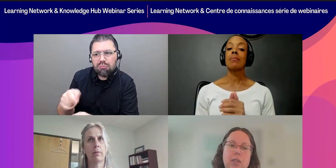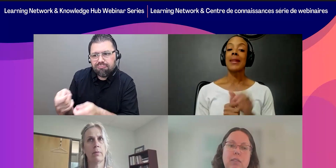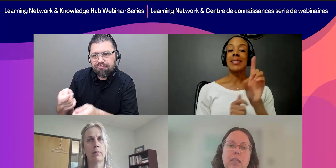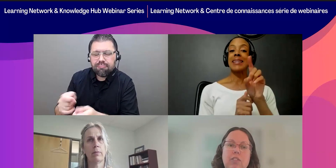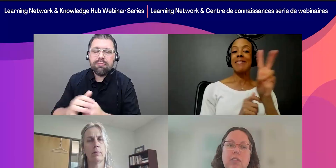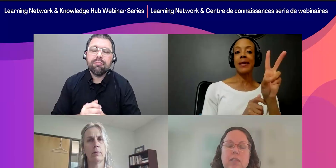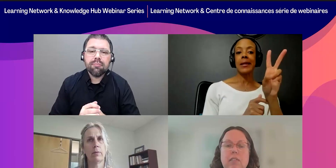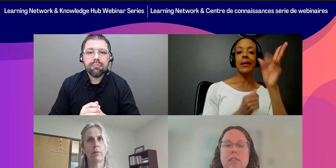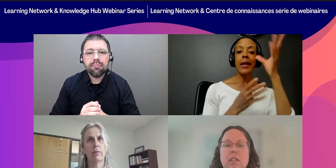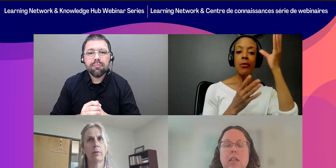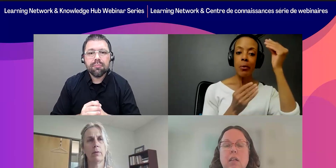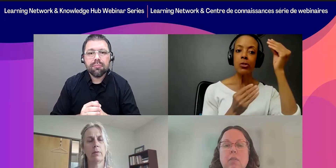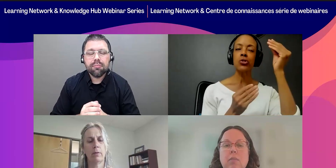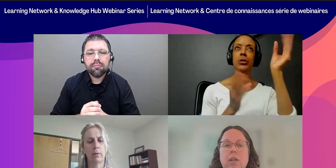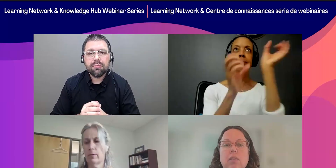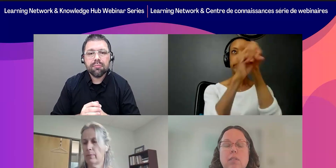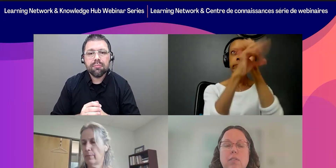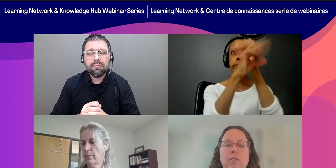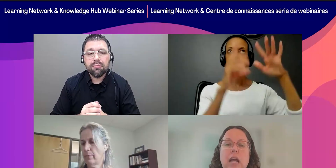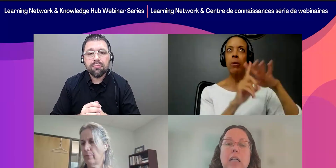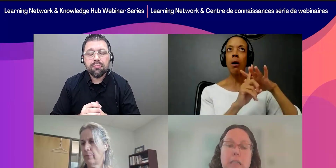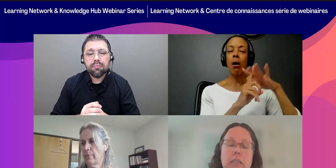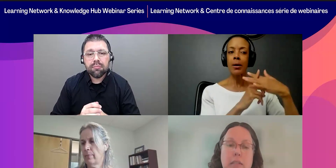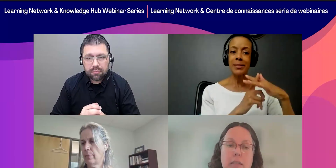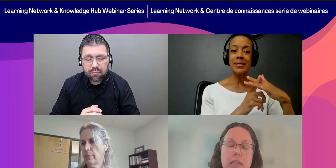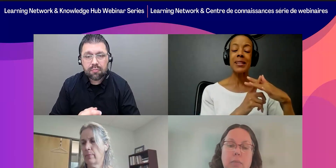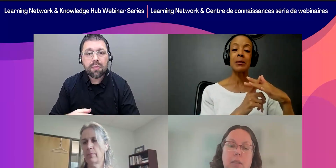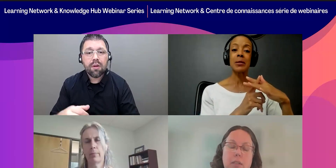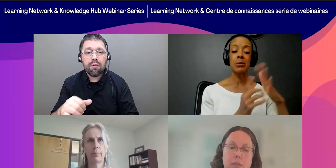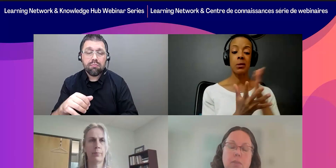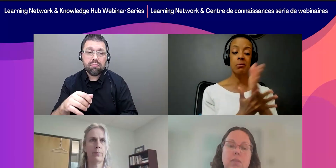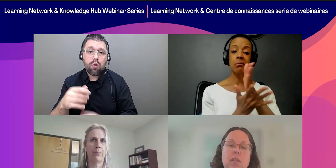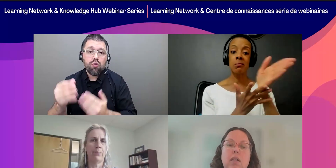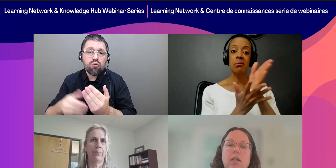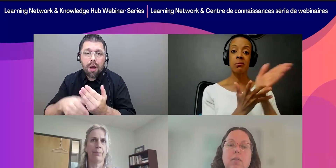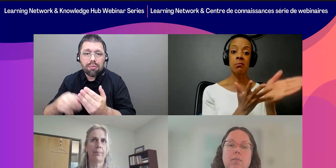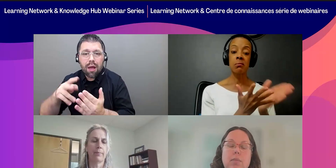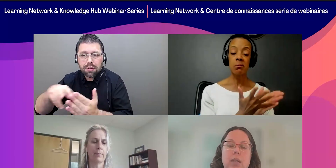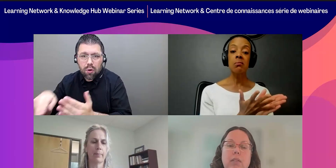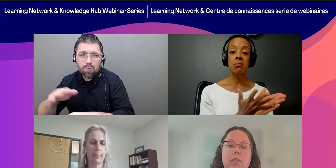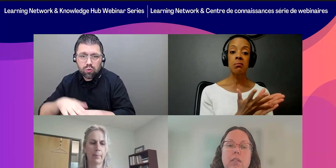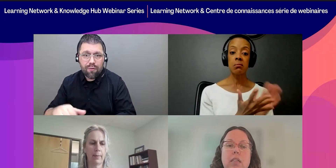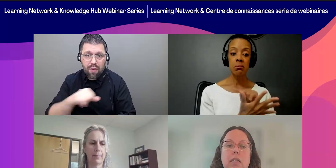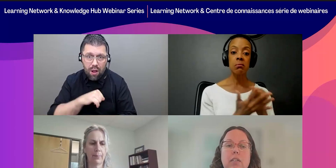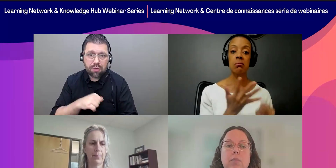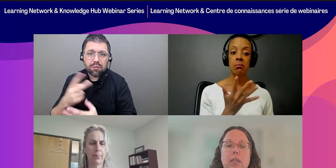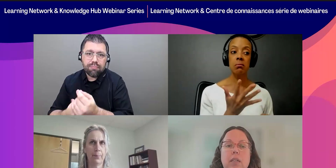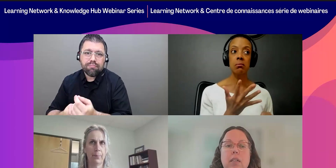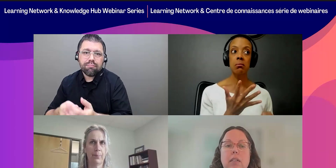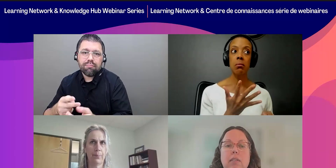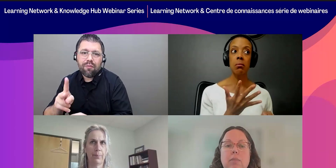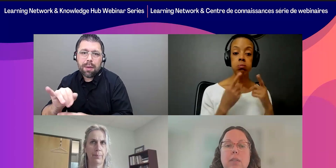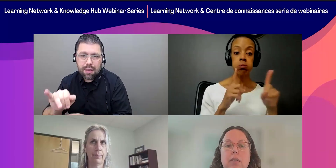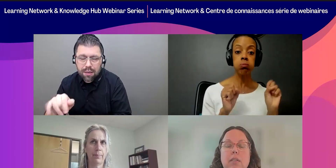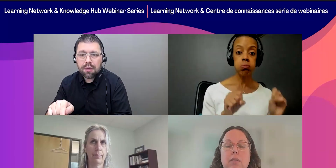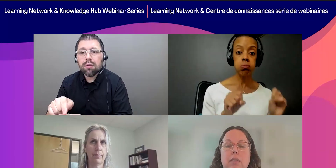of conceptualization of this, all those different tactics can be used, but they can